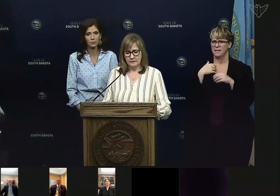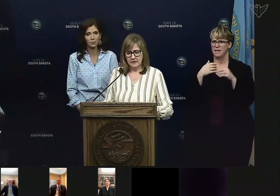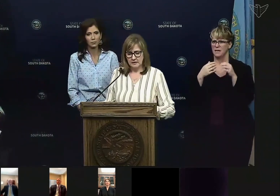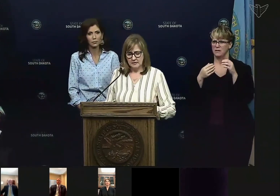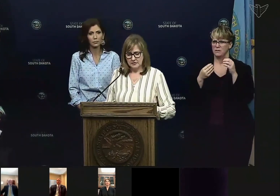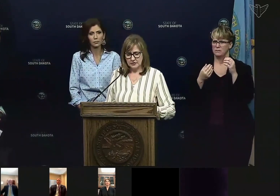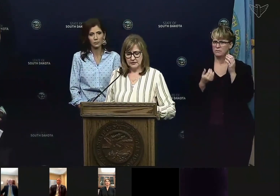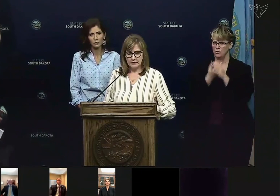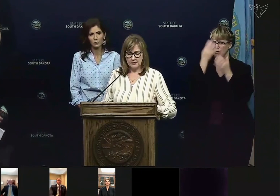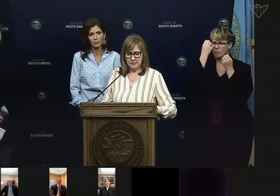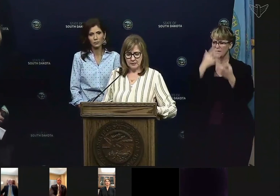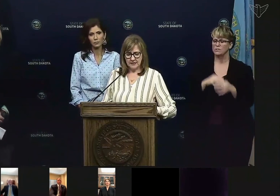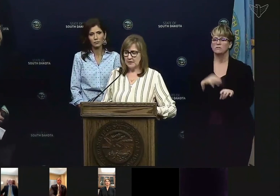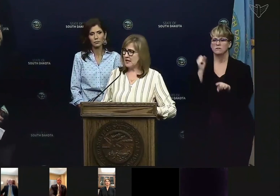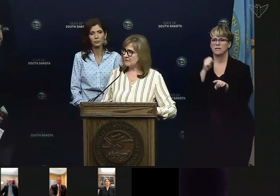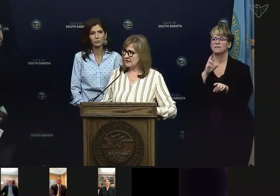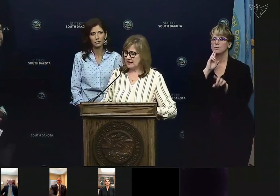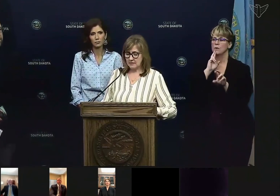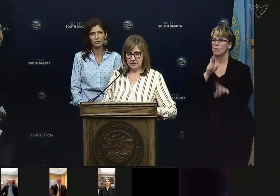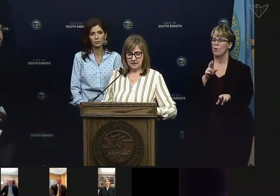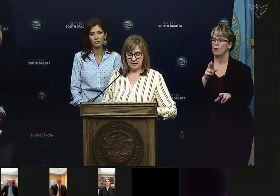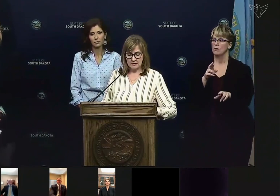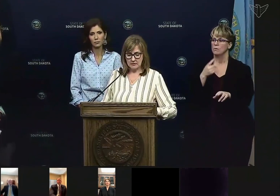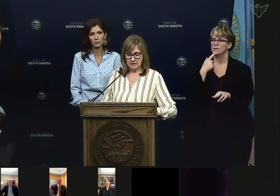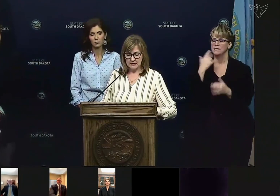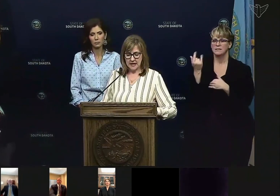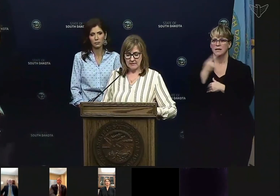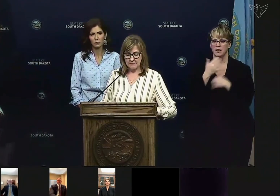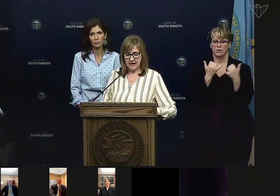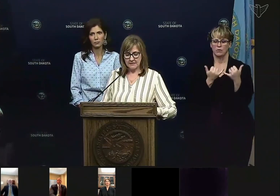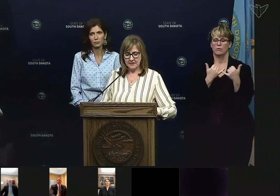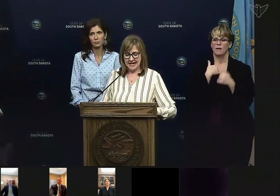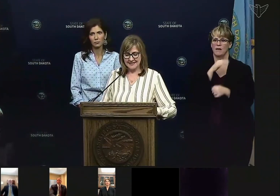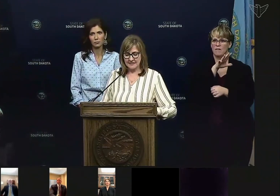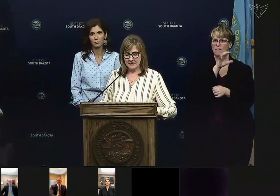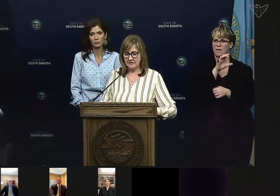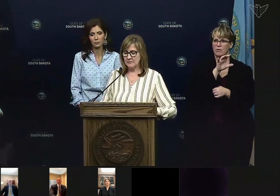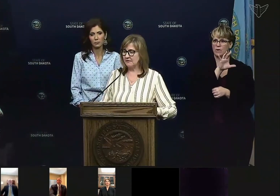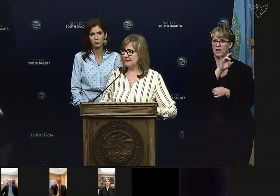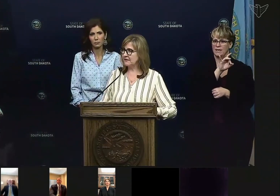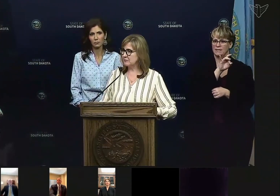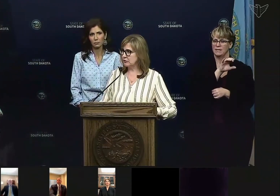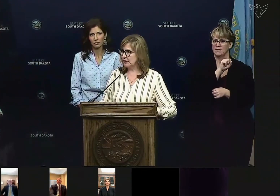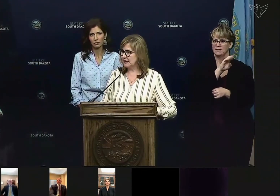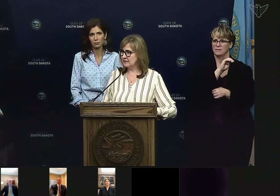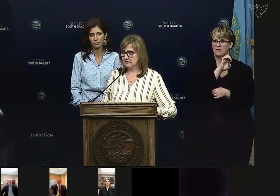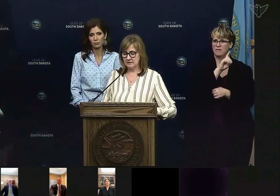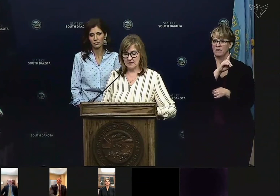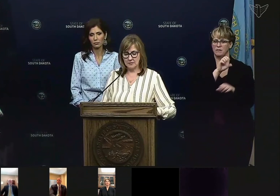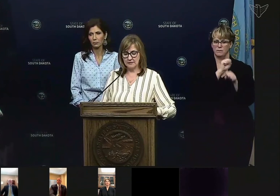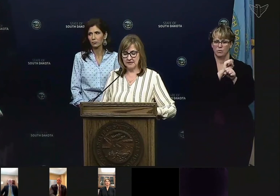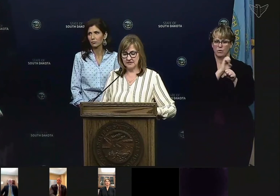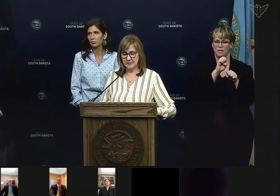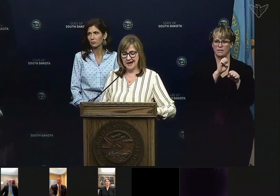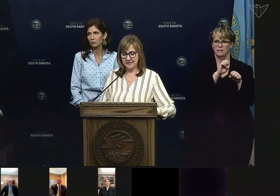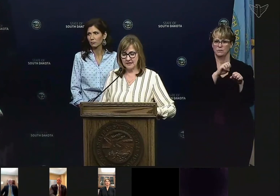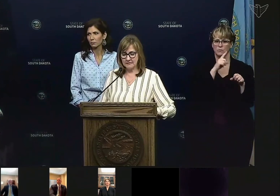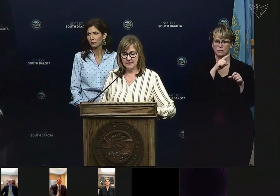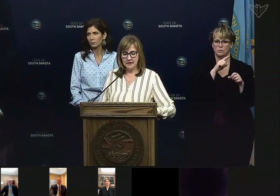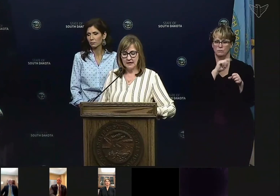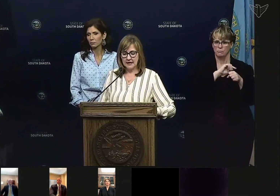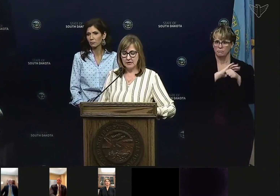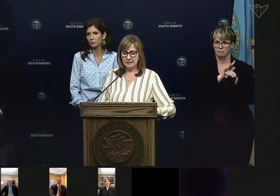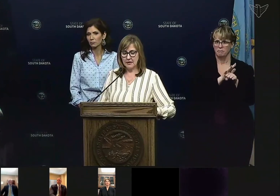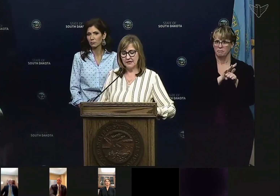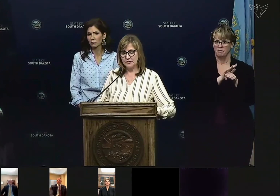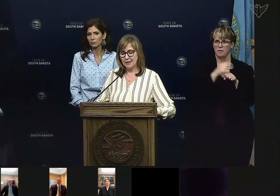updated? Sure. So in the report that we gave today, we currently have 518 Smithfield employees who have tested